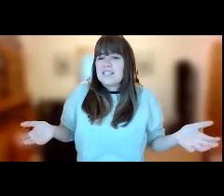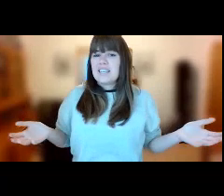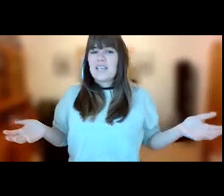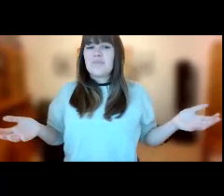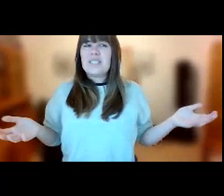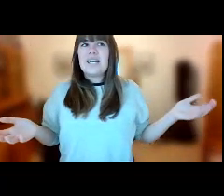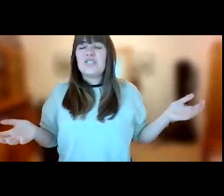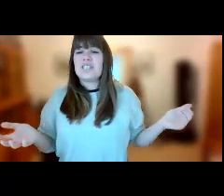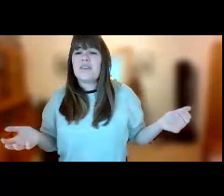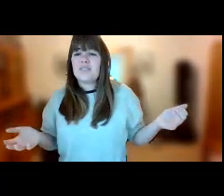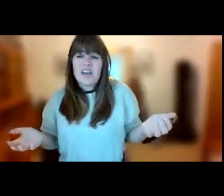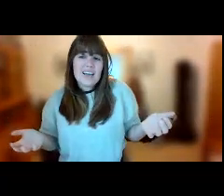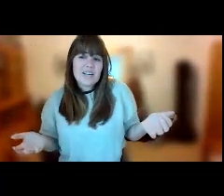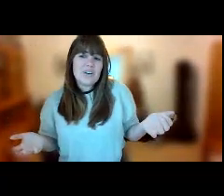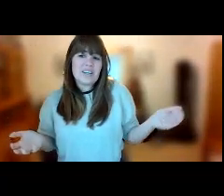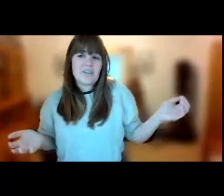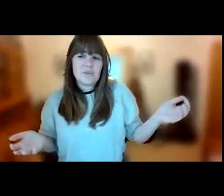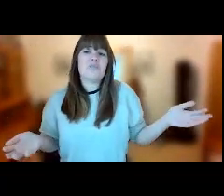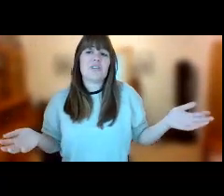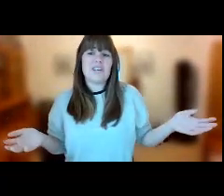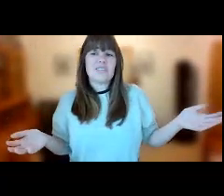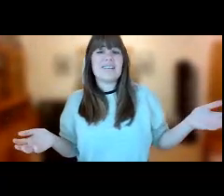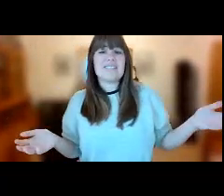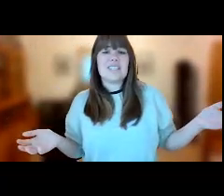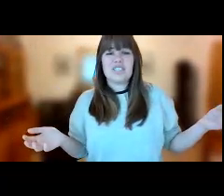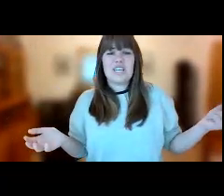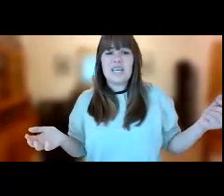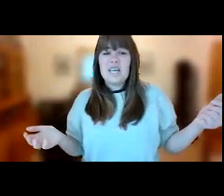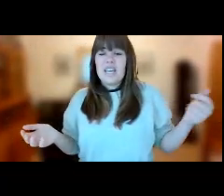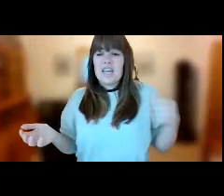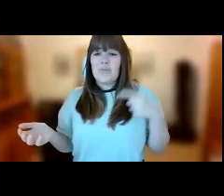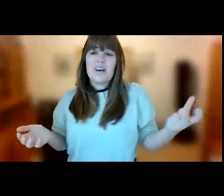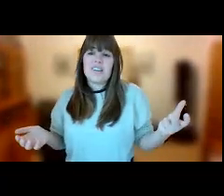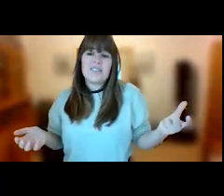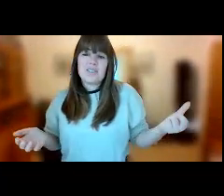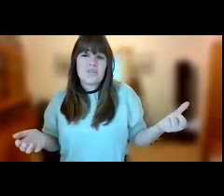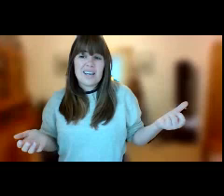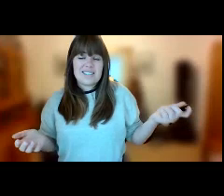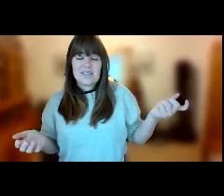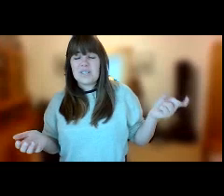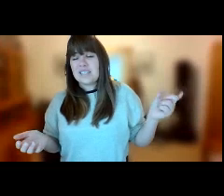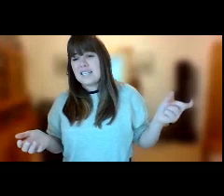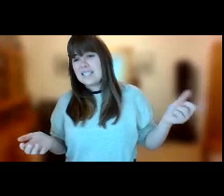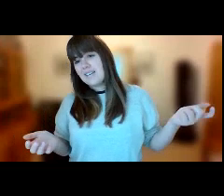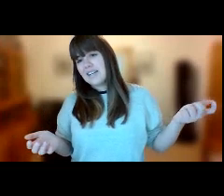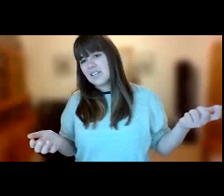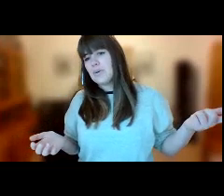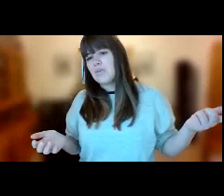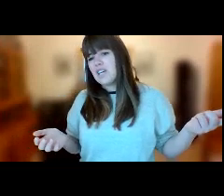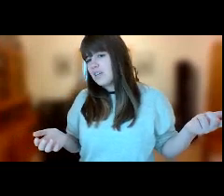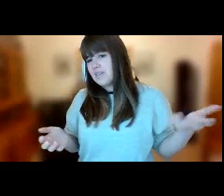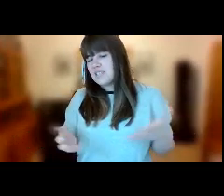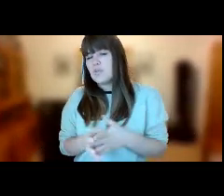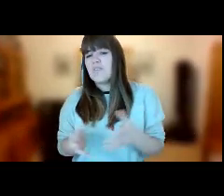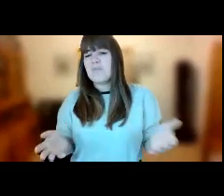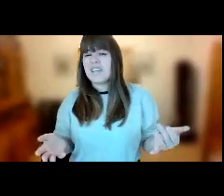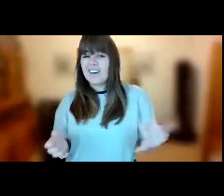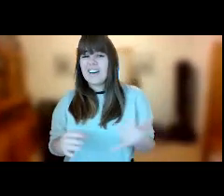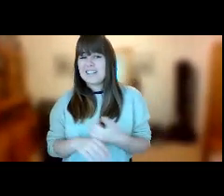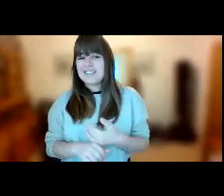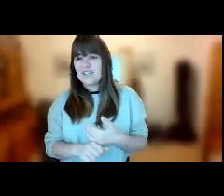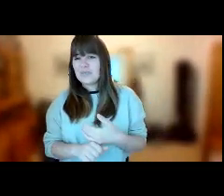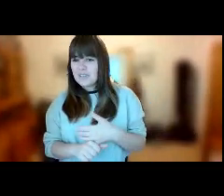around us. The intention is never to hurt anyone, and I think we'd all agree on that. So actually, if we are using a word and someone doesn't necessarily agree with it, it's all